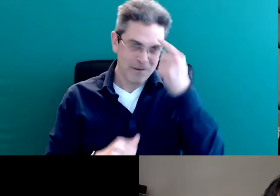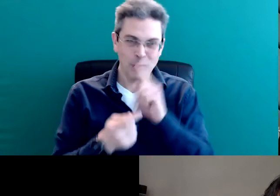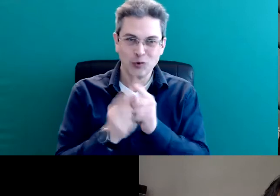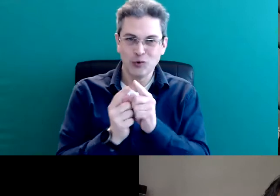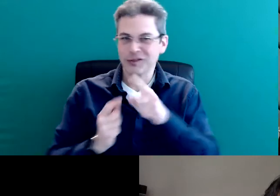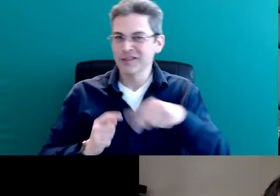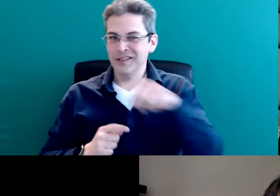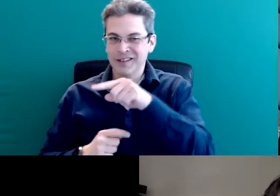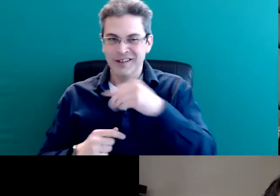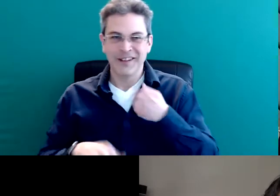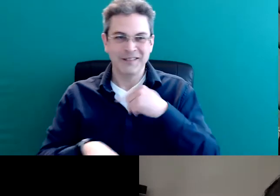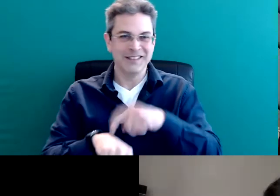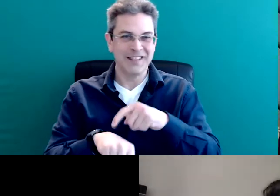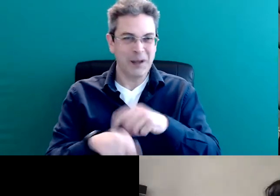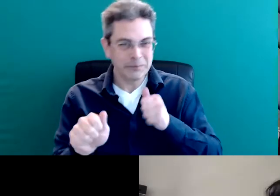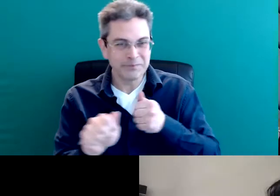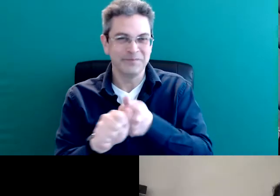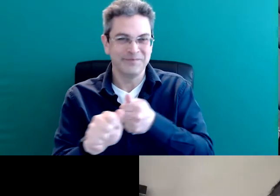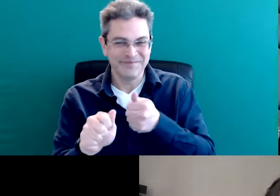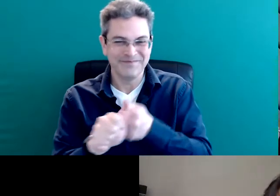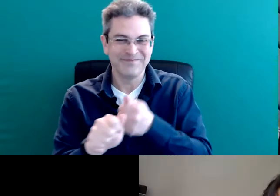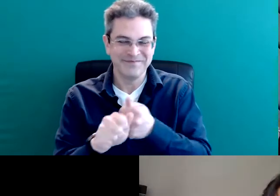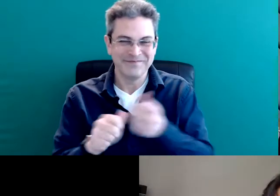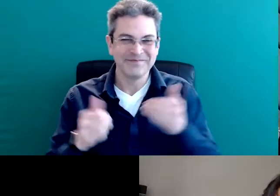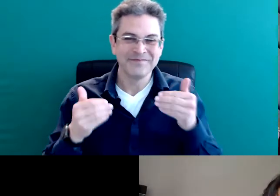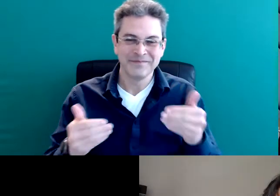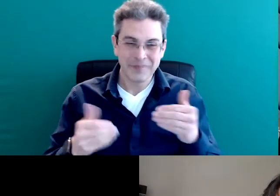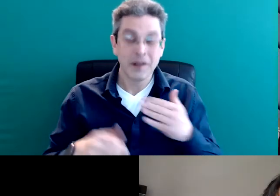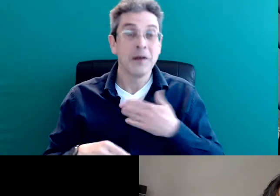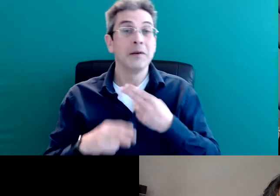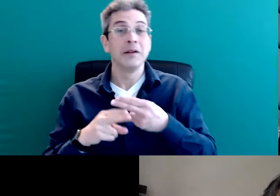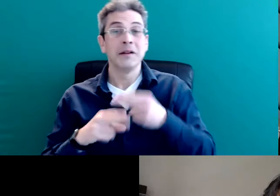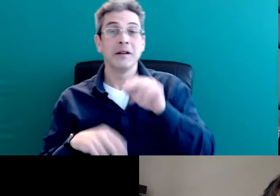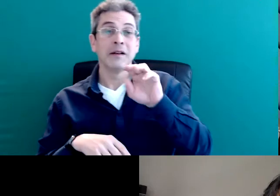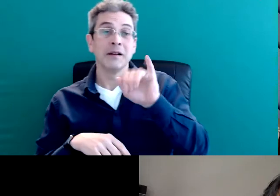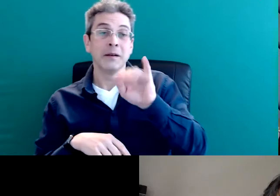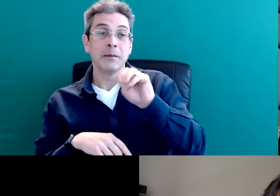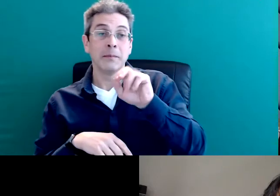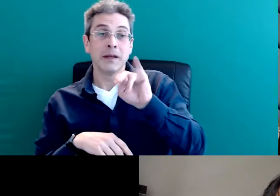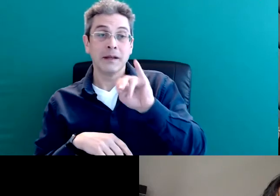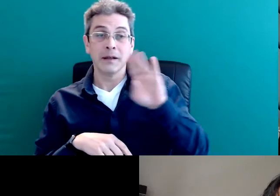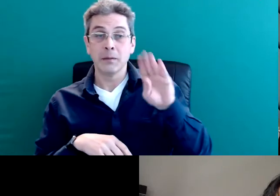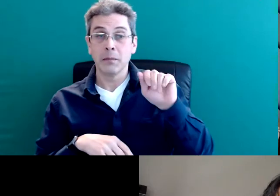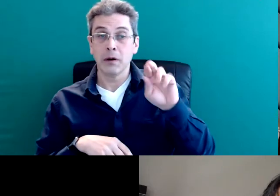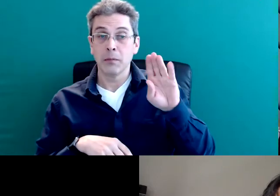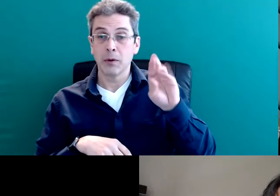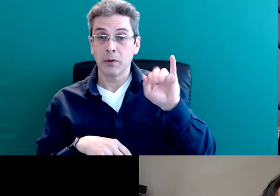have everything that they need to move forward. Again, my name is Imani Barberin. I